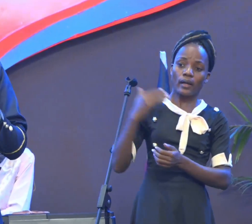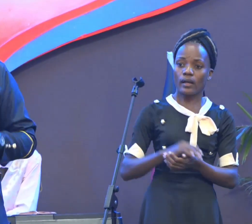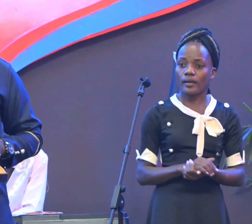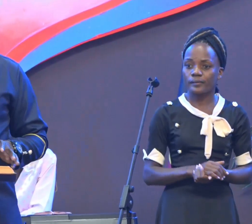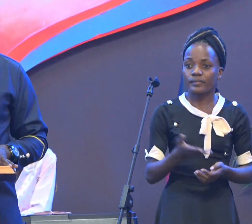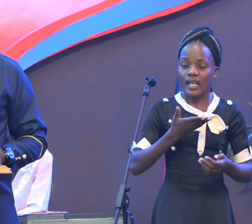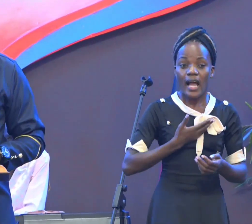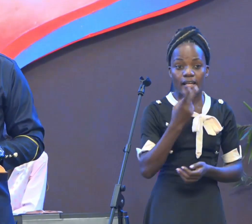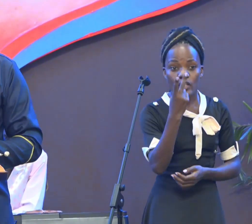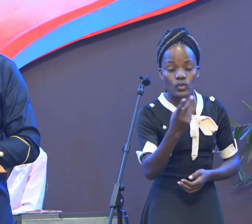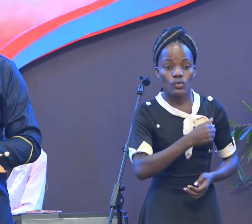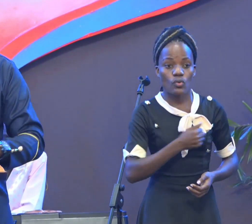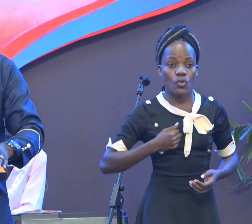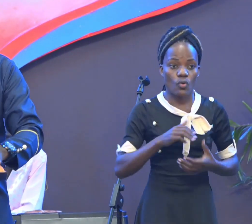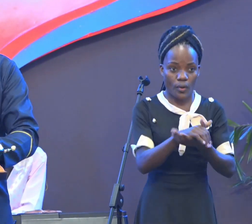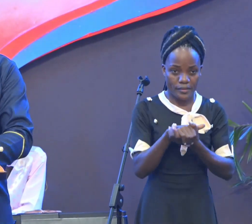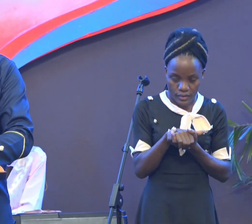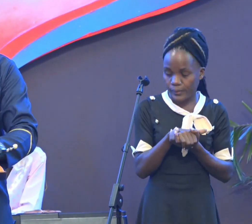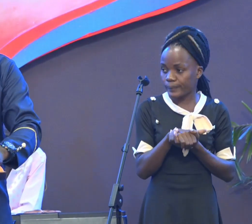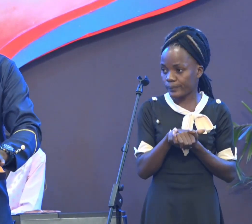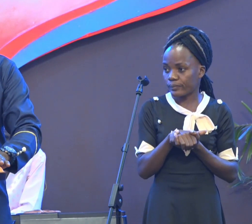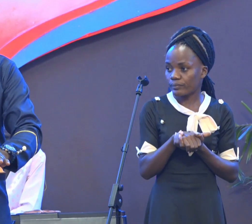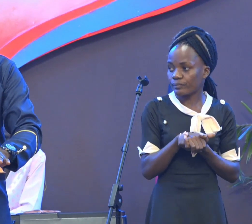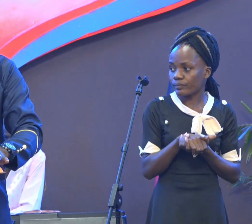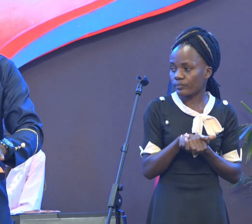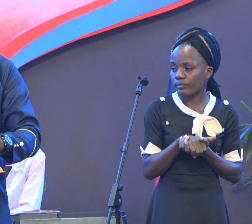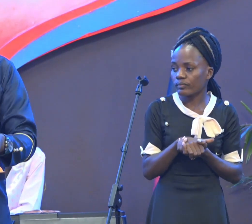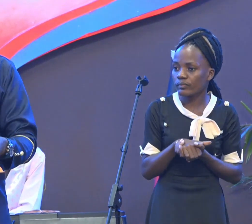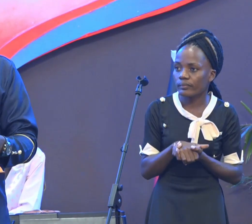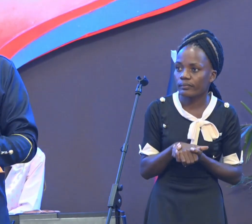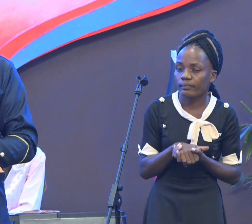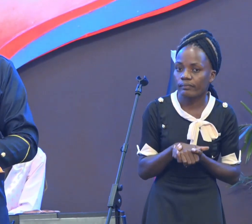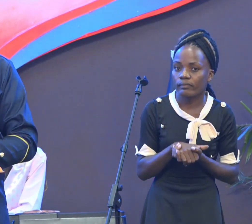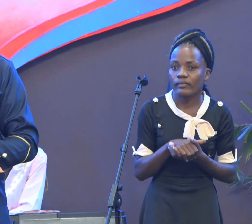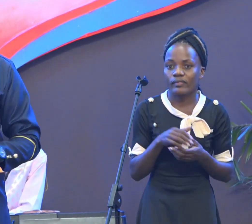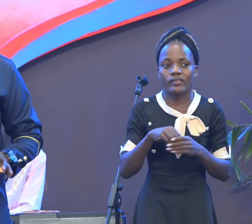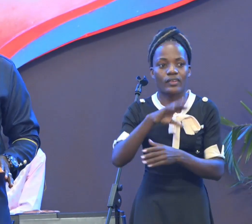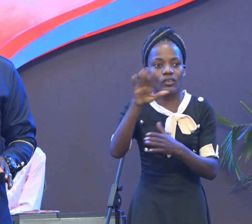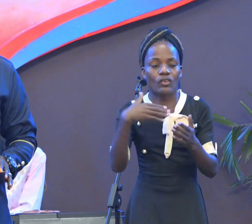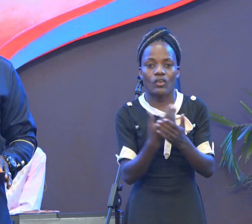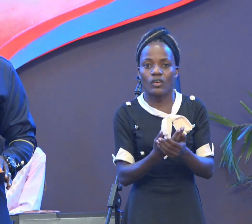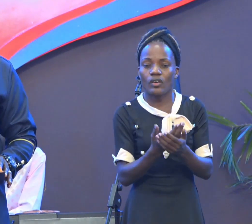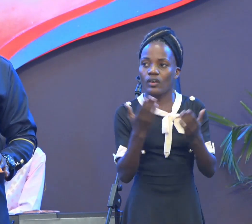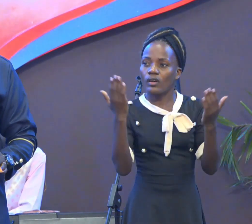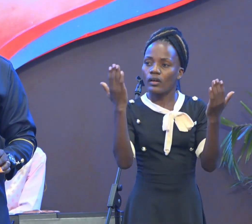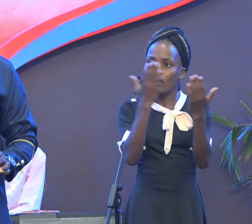Yayina abakyala babi. He had two women. Ekiro kyonna. The entire night.